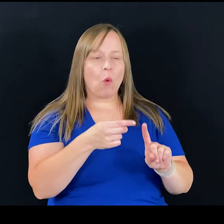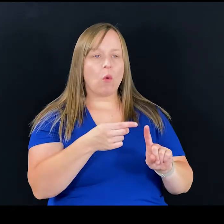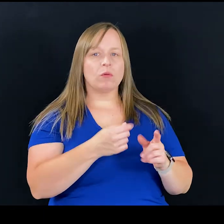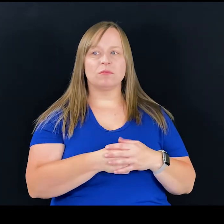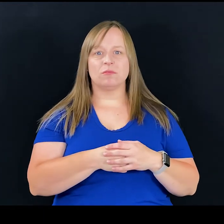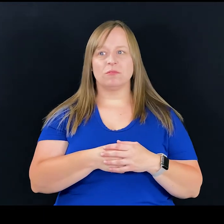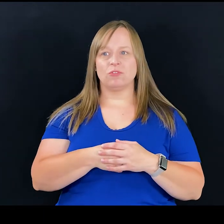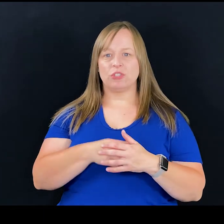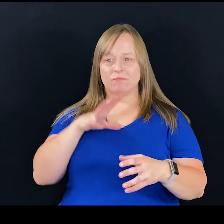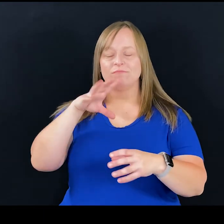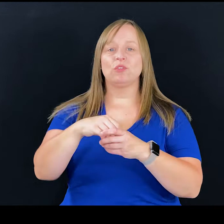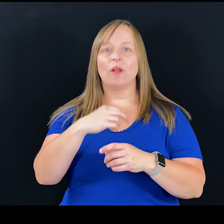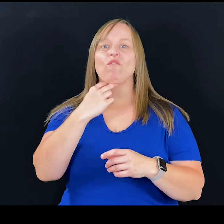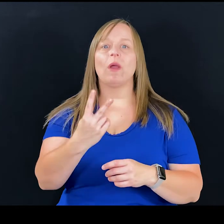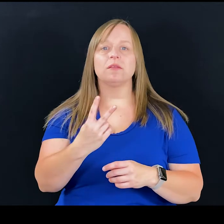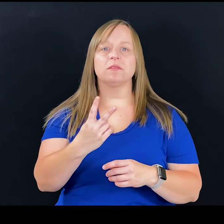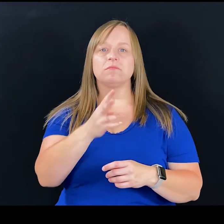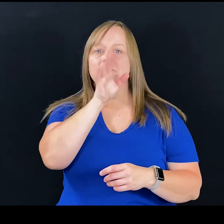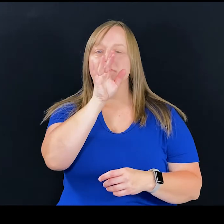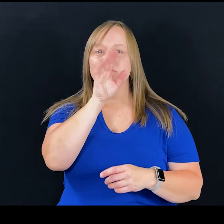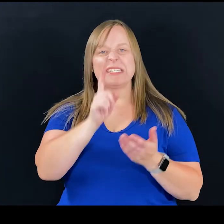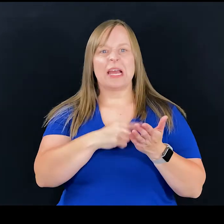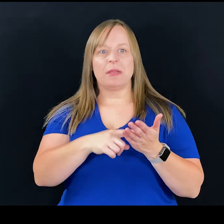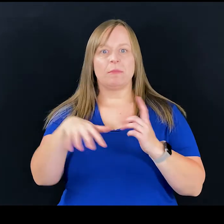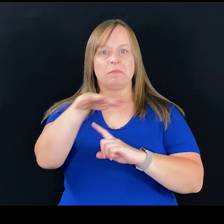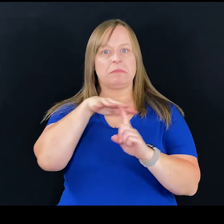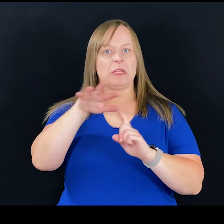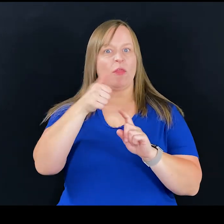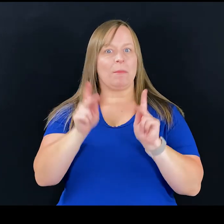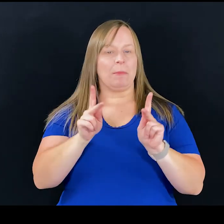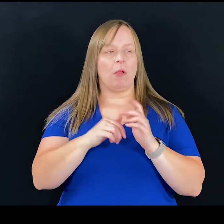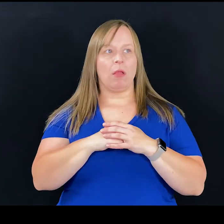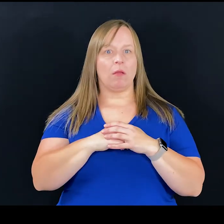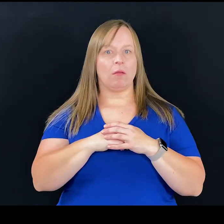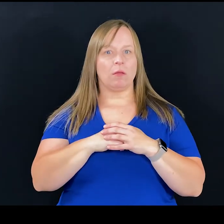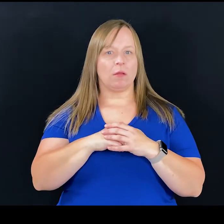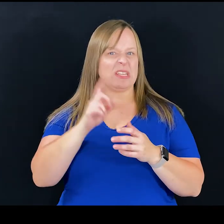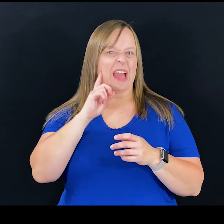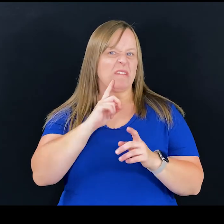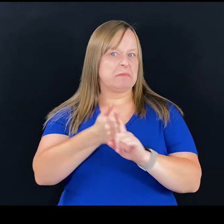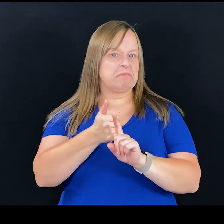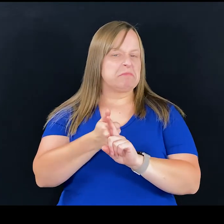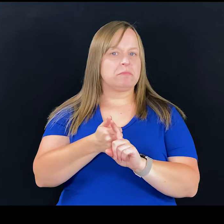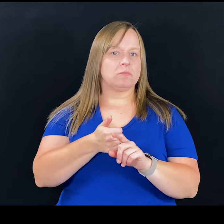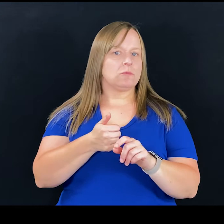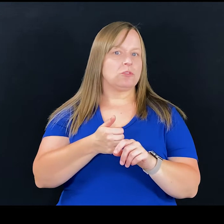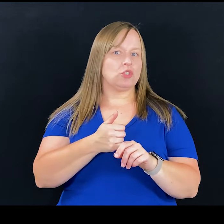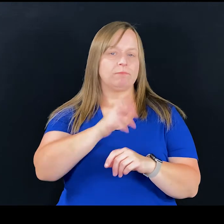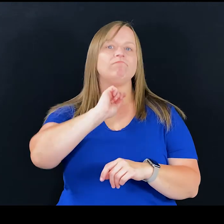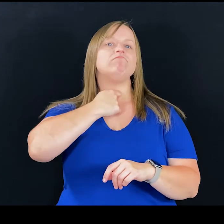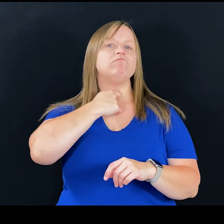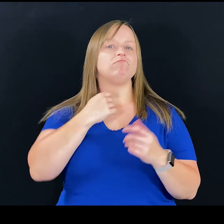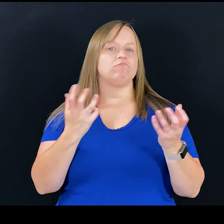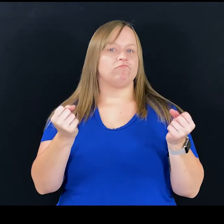what's your goal. She used her voice, because sometimes when she gets around other people, because of her deafness, she